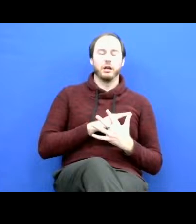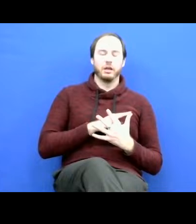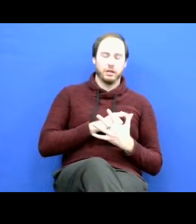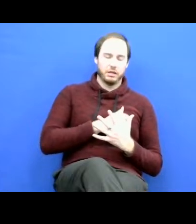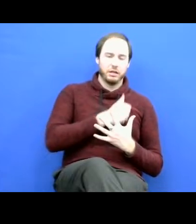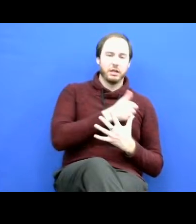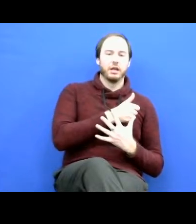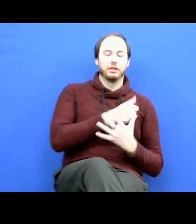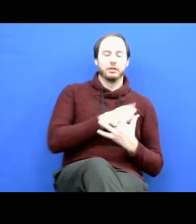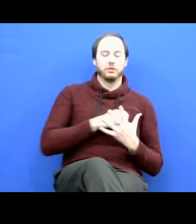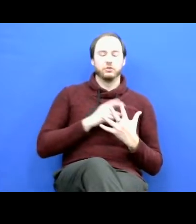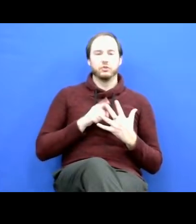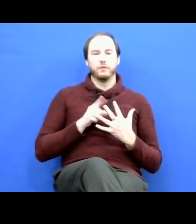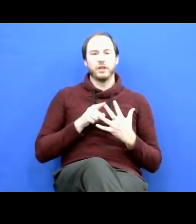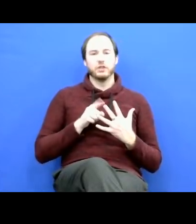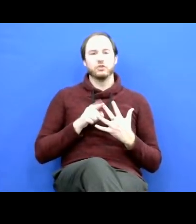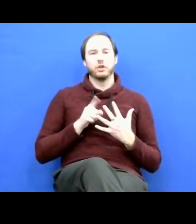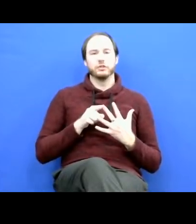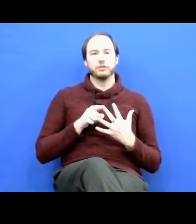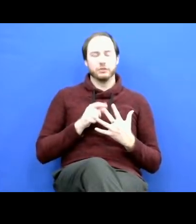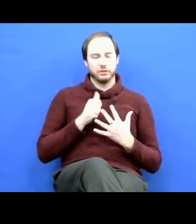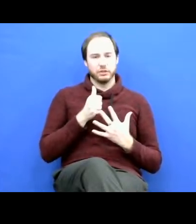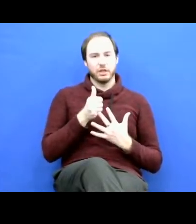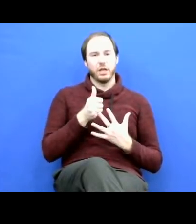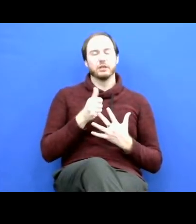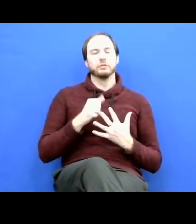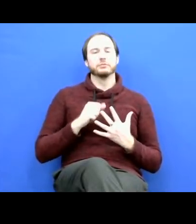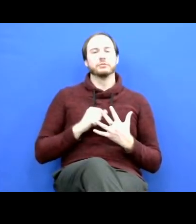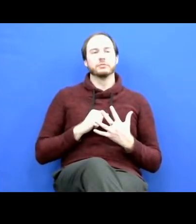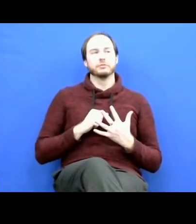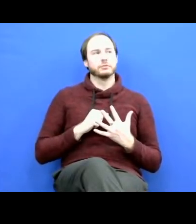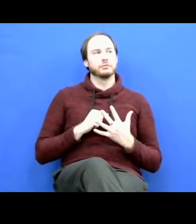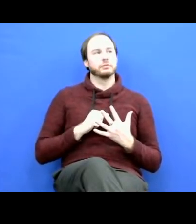Blanca. Aye. Supervisor Schultz. Aye.